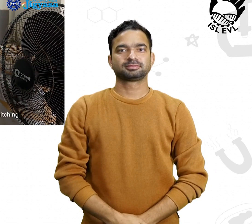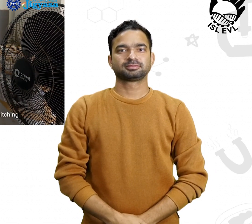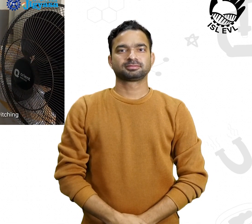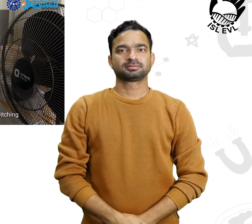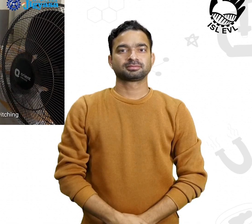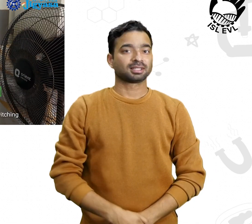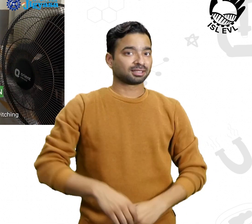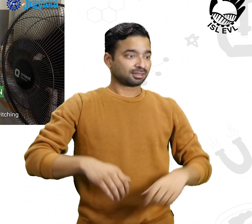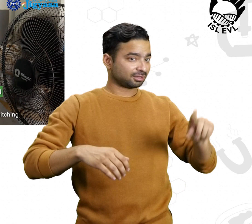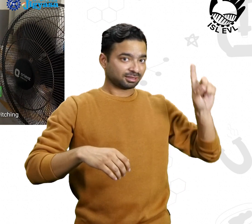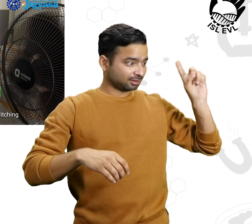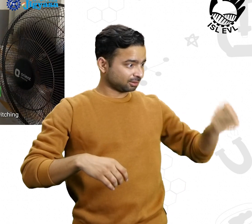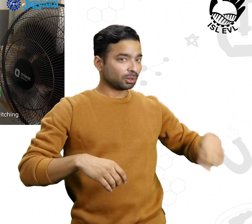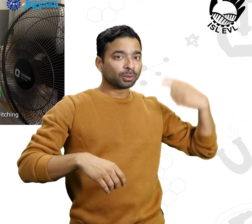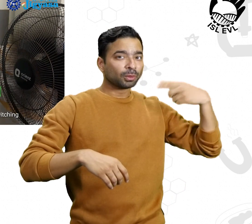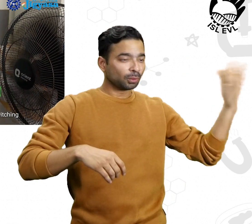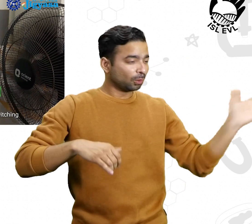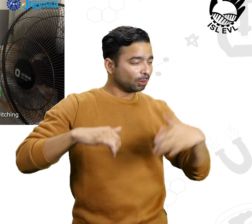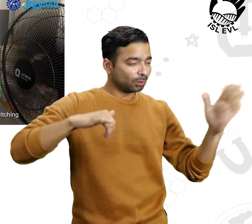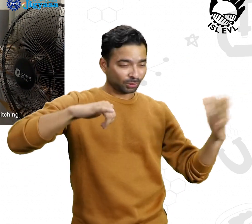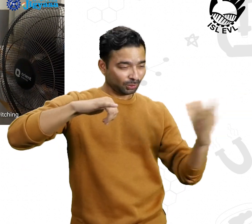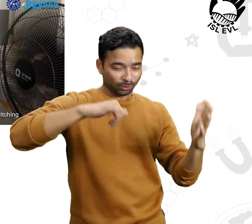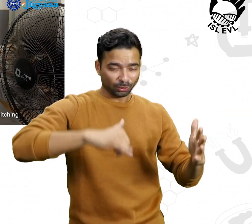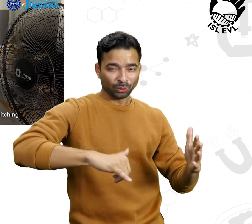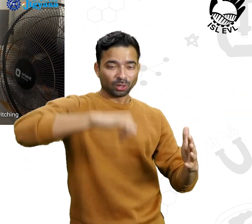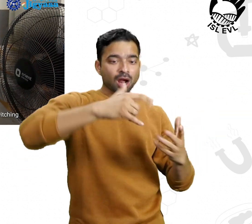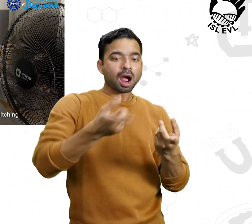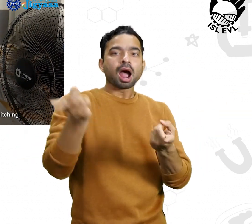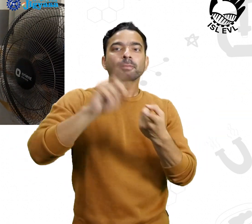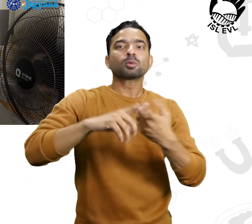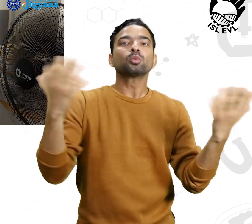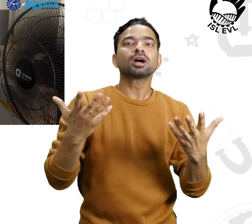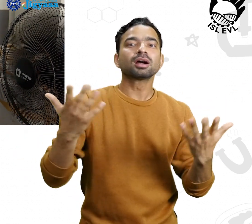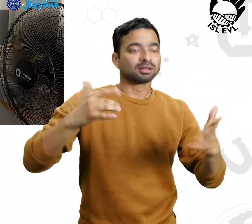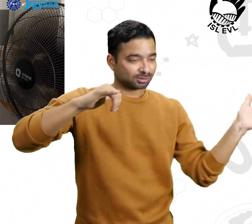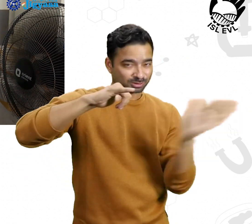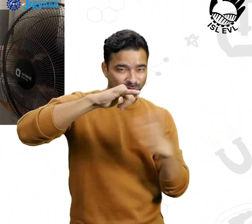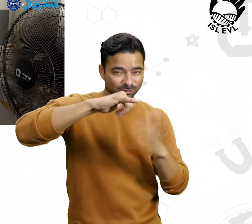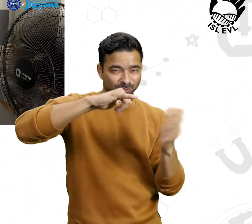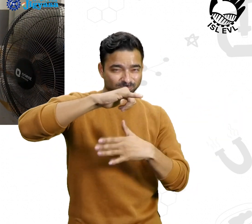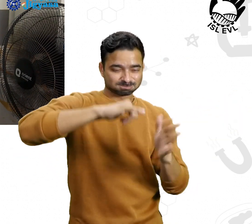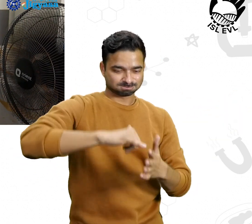Let's see what is happening to the wings after switching on the fan.